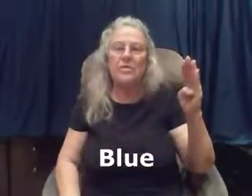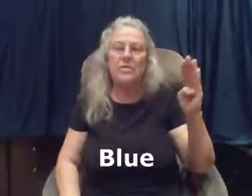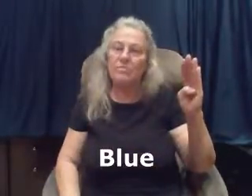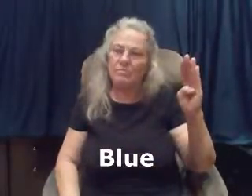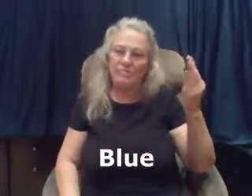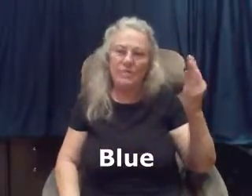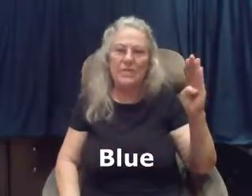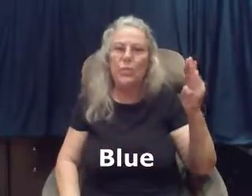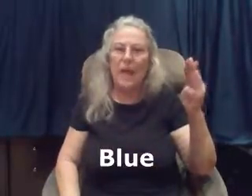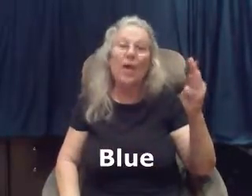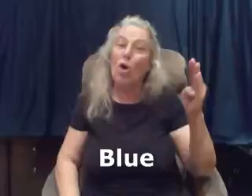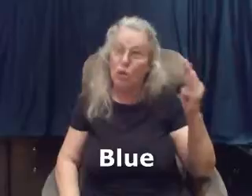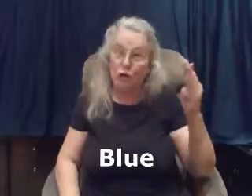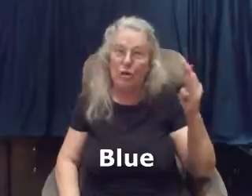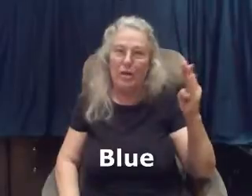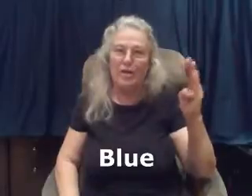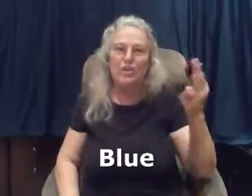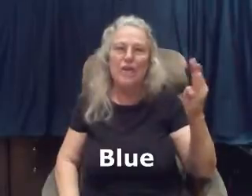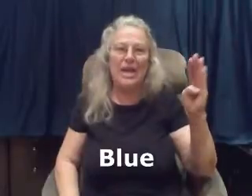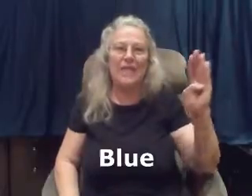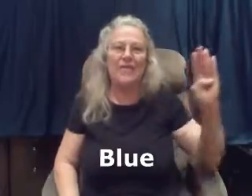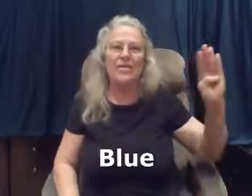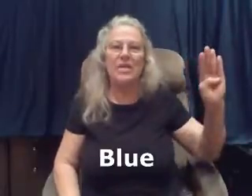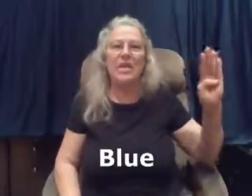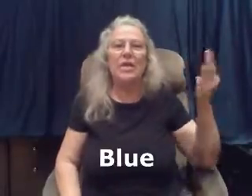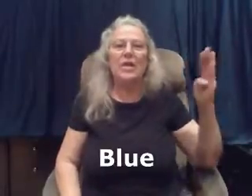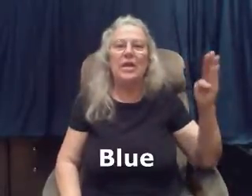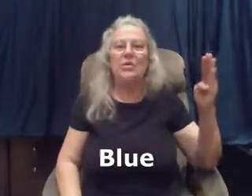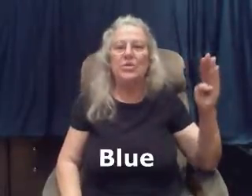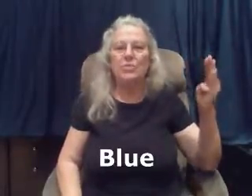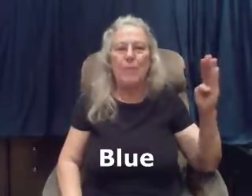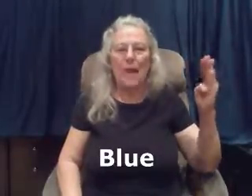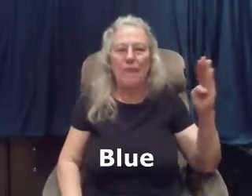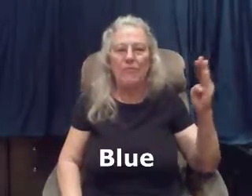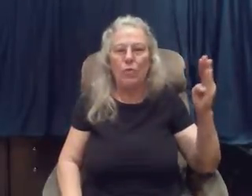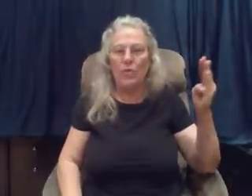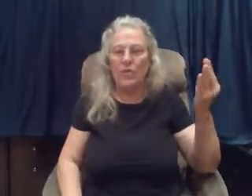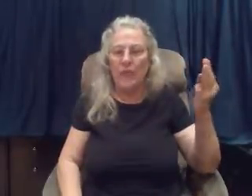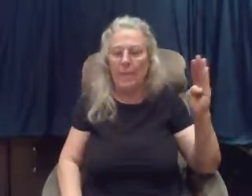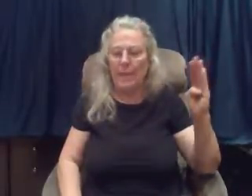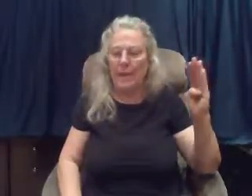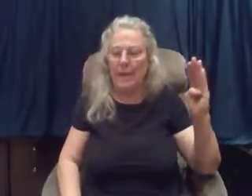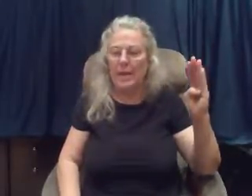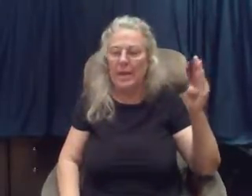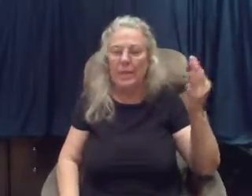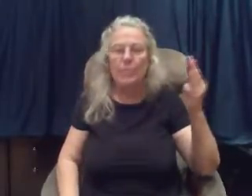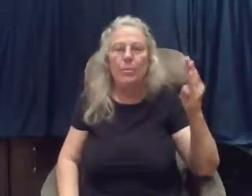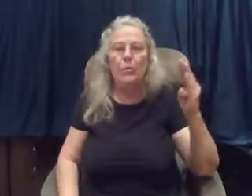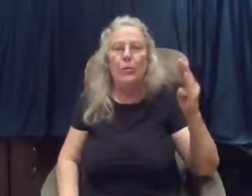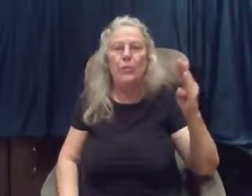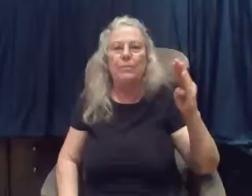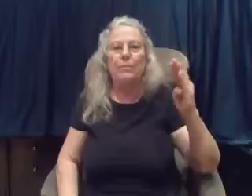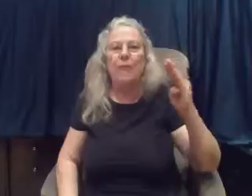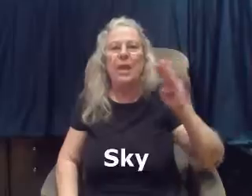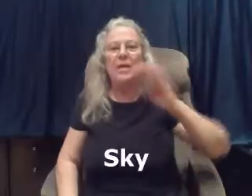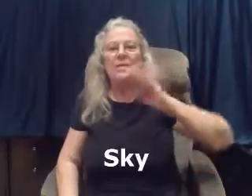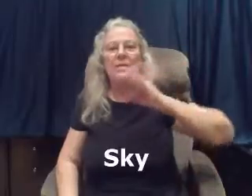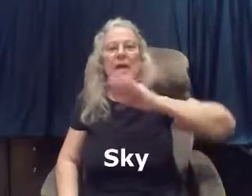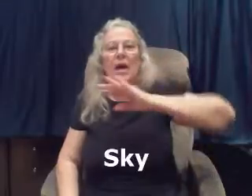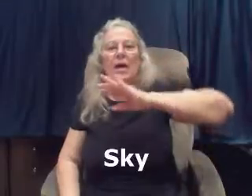letters is what I call shook letters, shaken letters, is just back and forth with that B, blue.